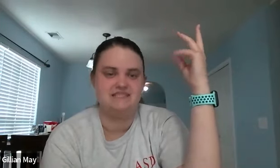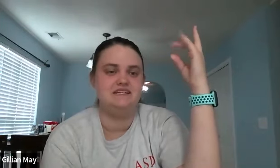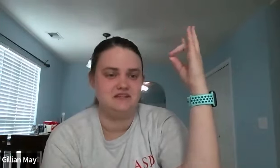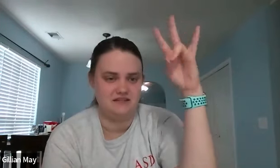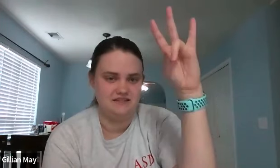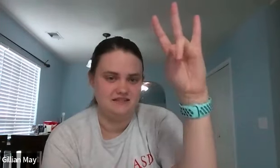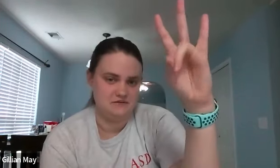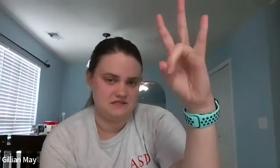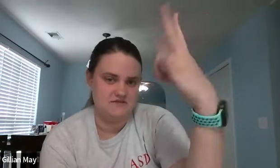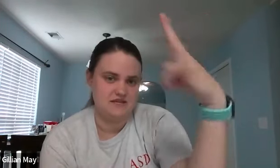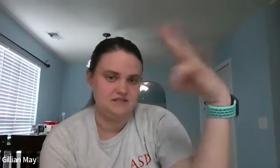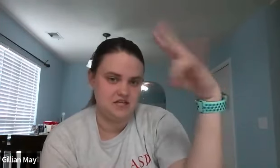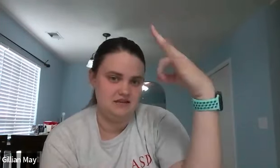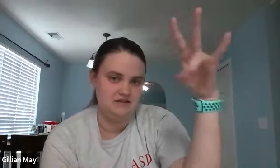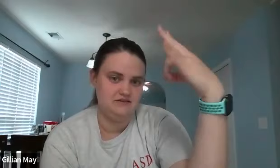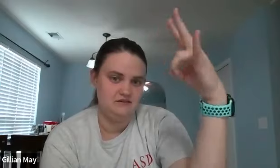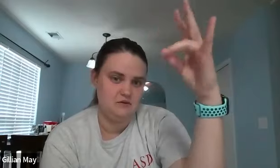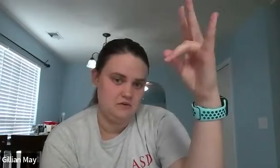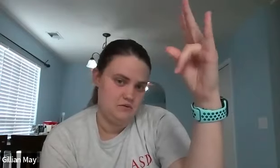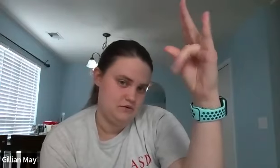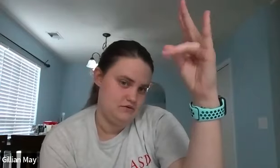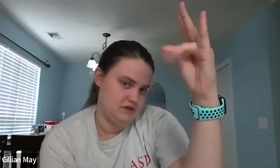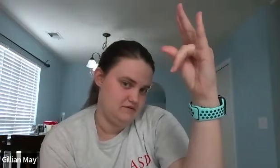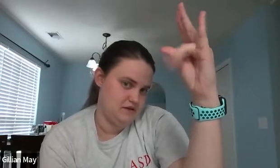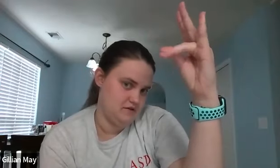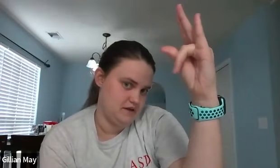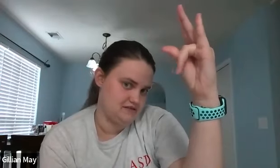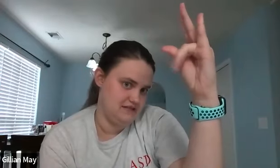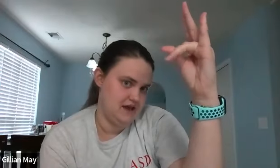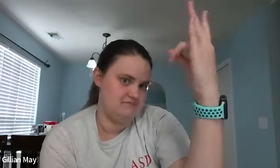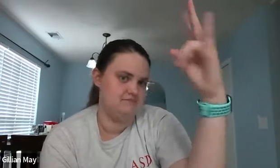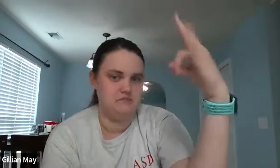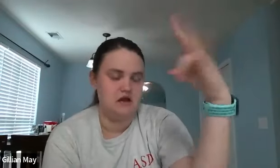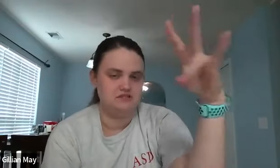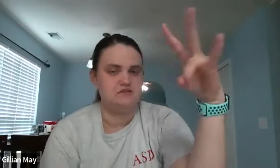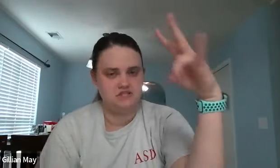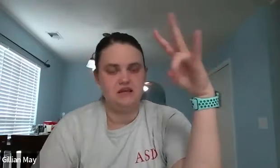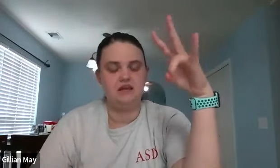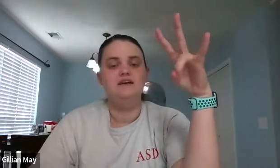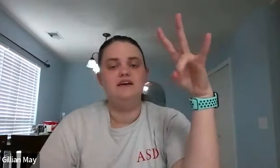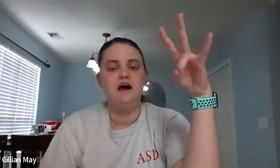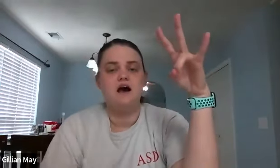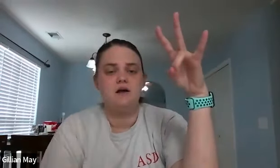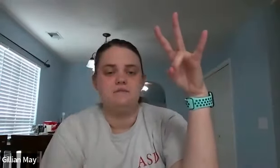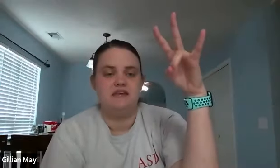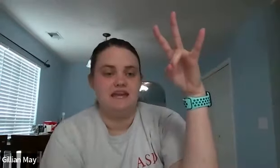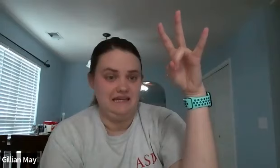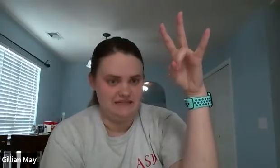17, good. So 7, shake, or the ring finger bouncing. Yeah, but I'll just do the shaking. Then